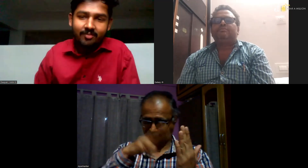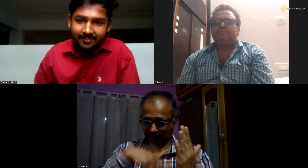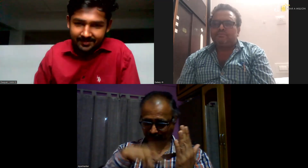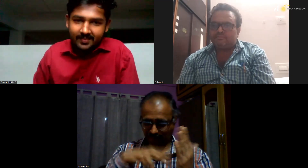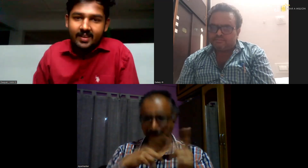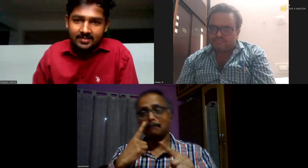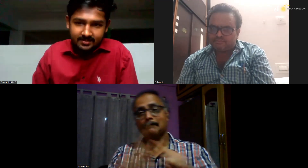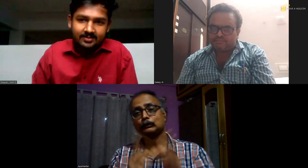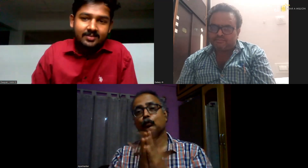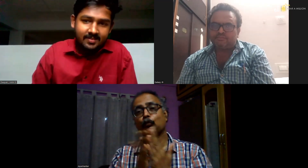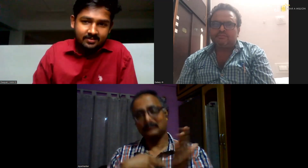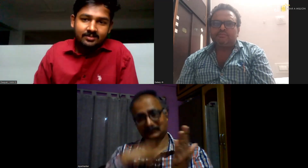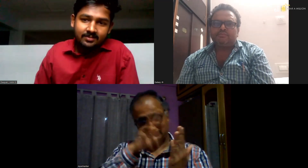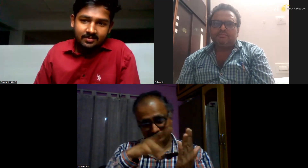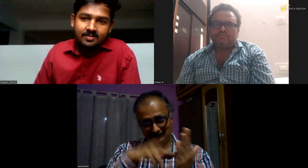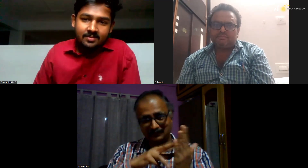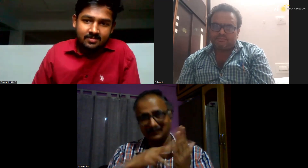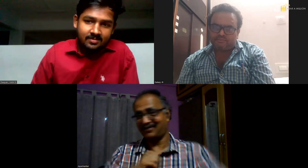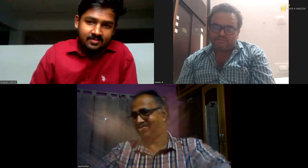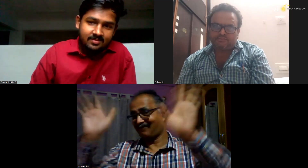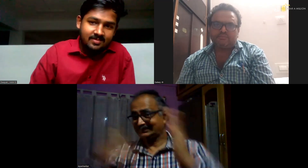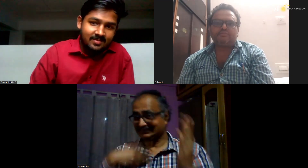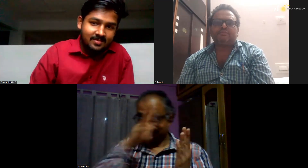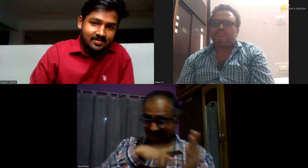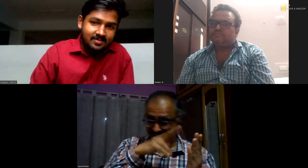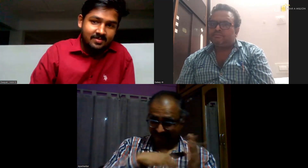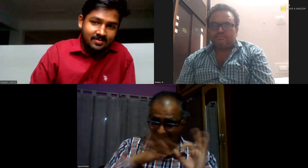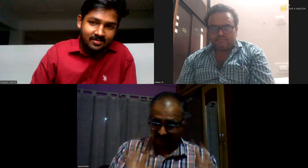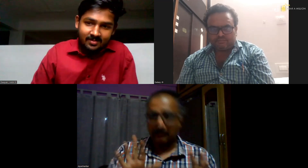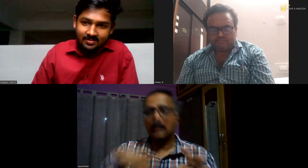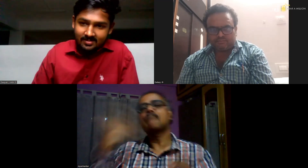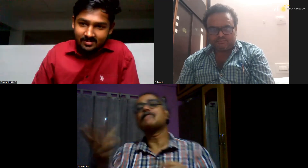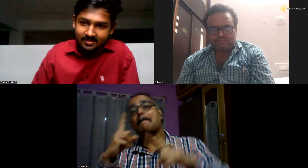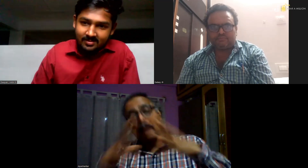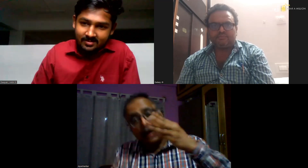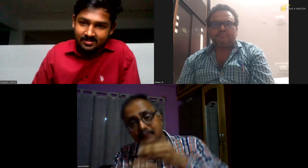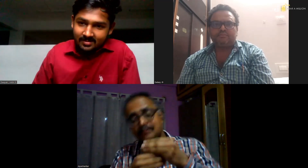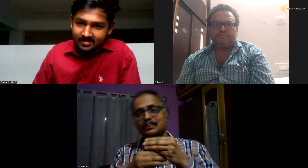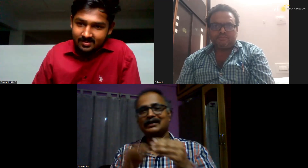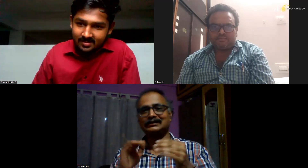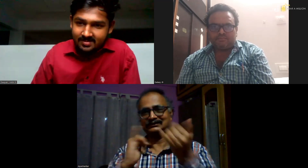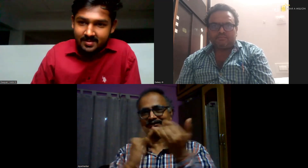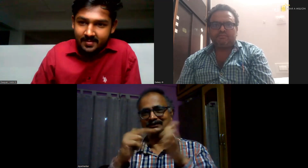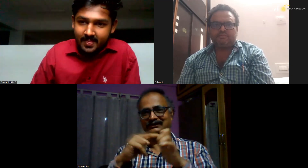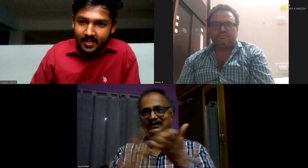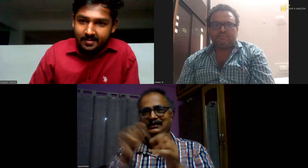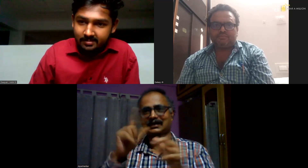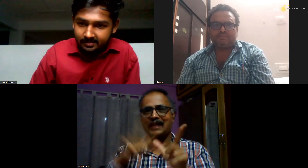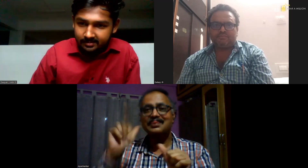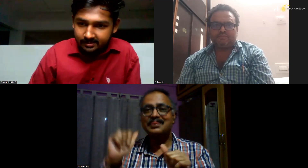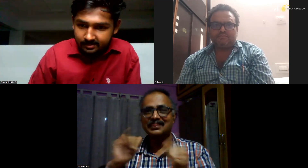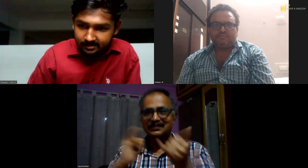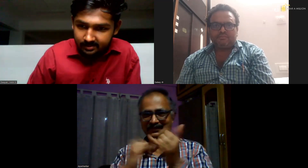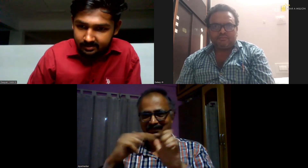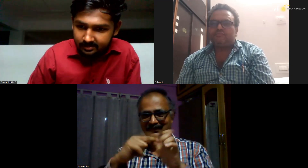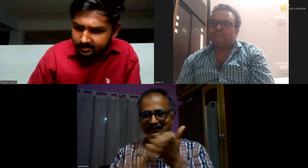So from the Wikipedia, I collected all the informations and I read completely all the information. And then also